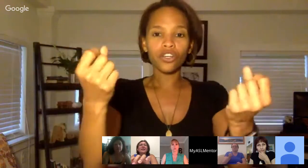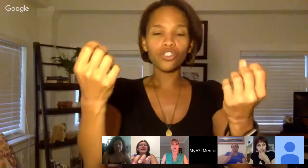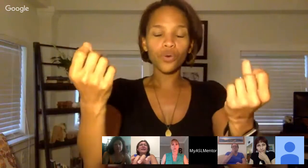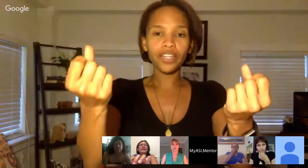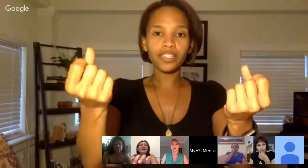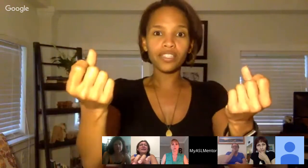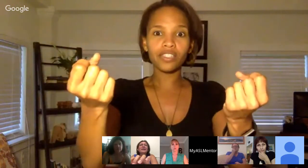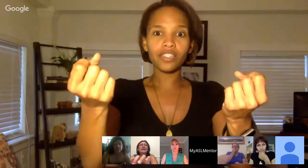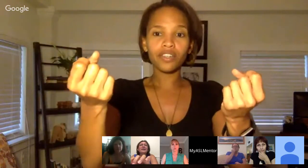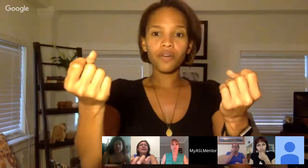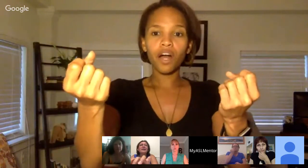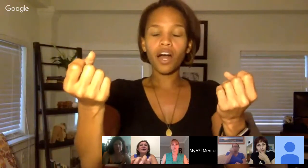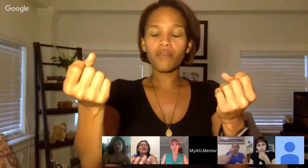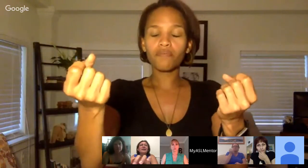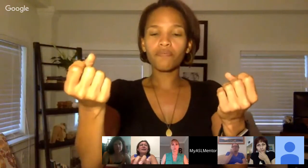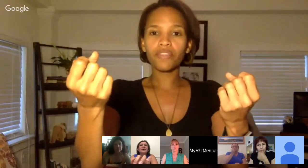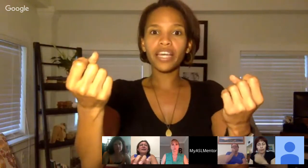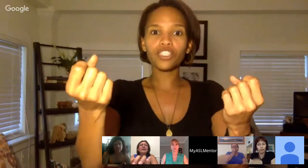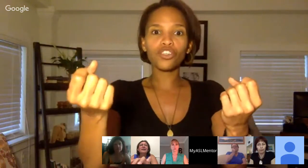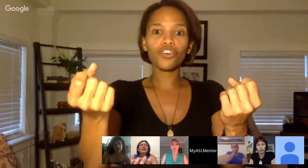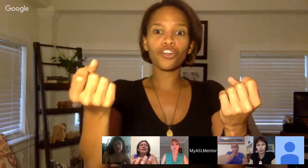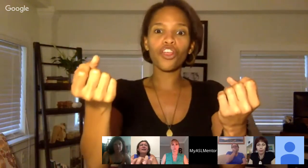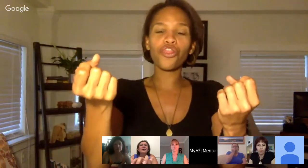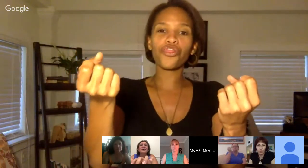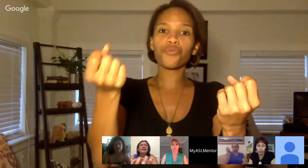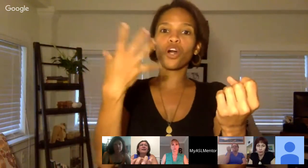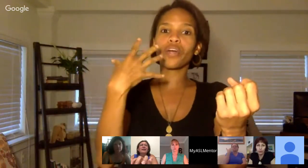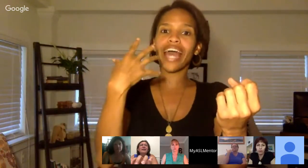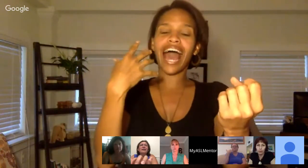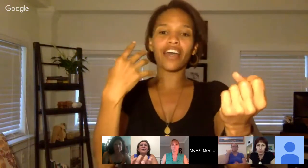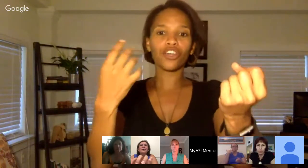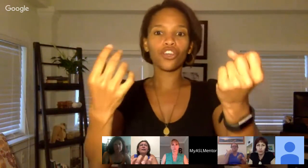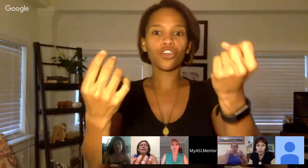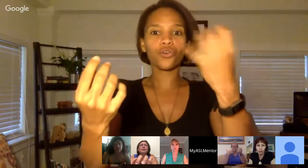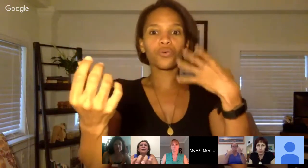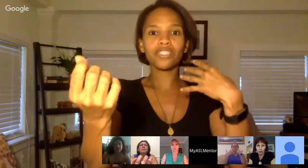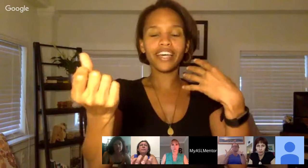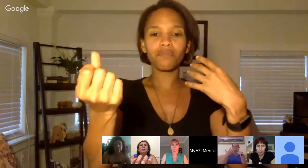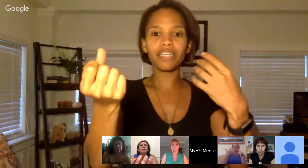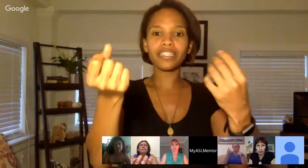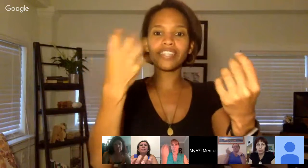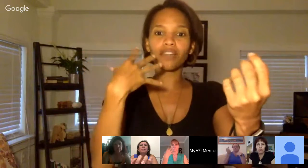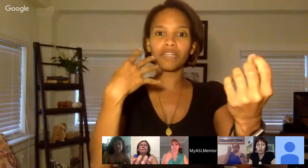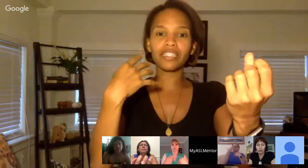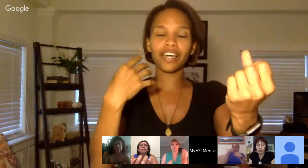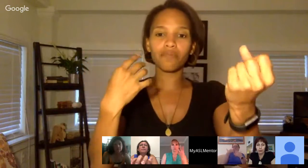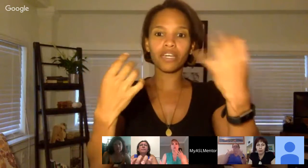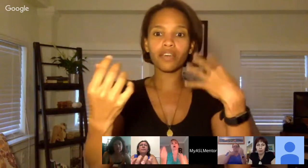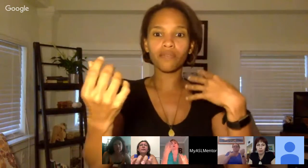opposite. So it's you're gonna throw it at you. Send me.